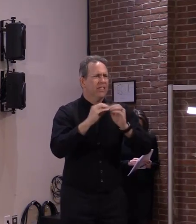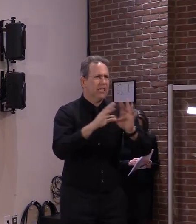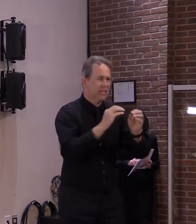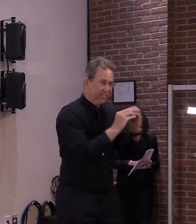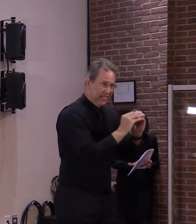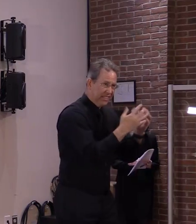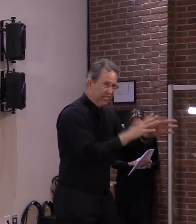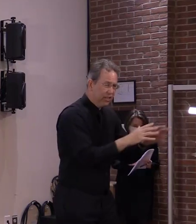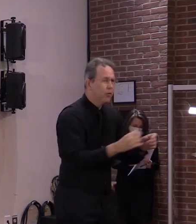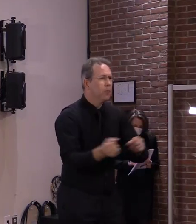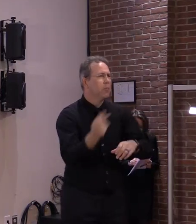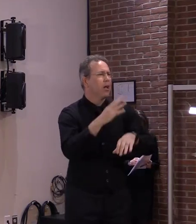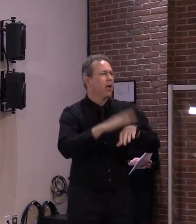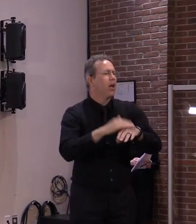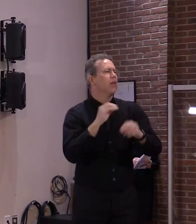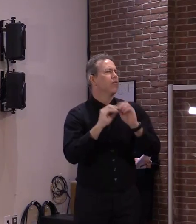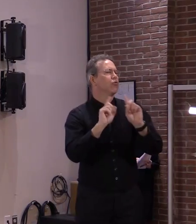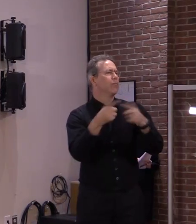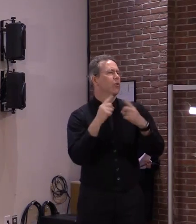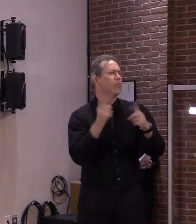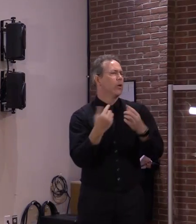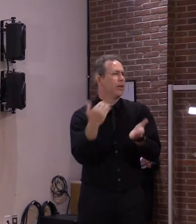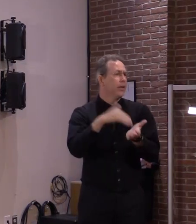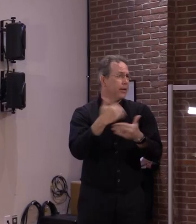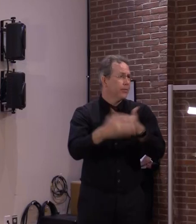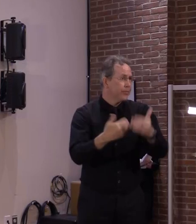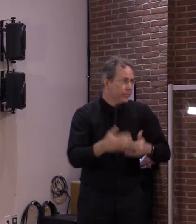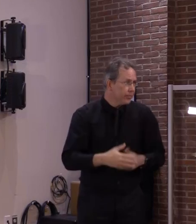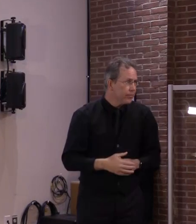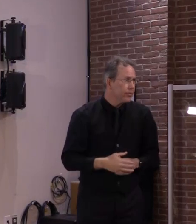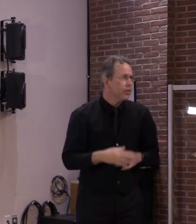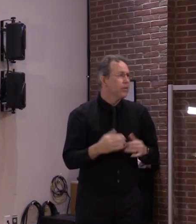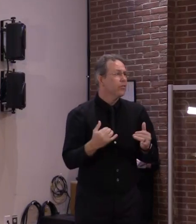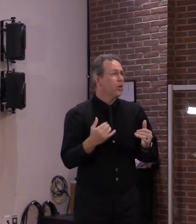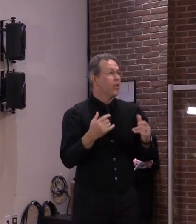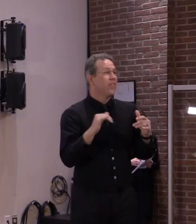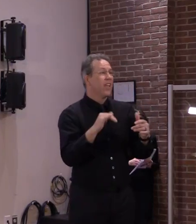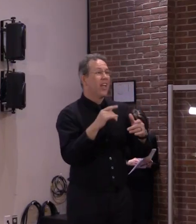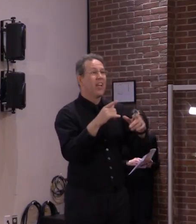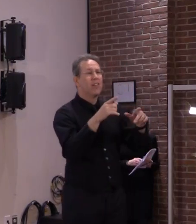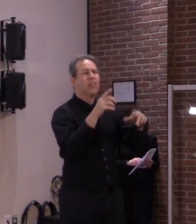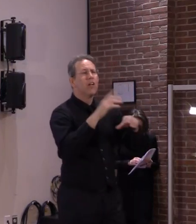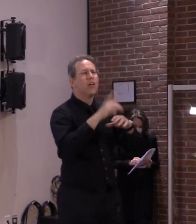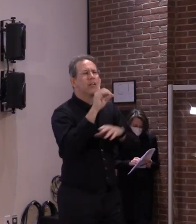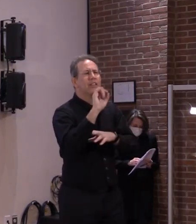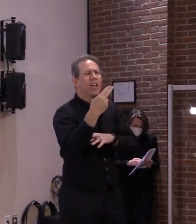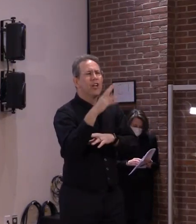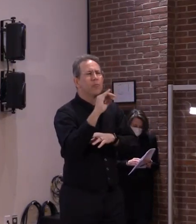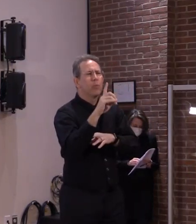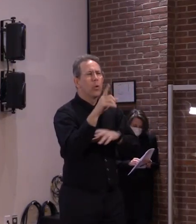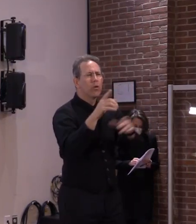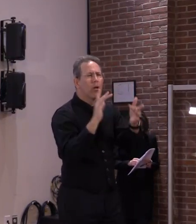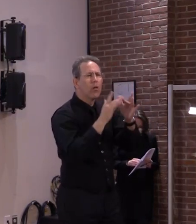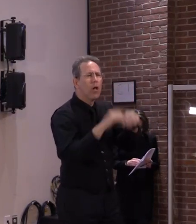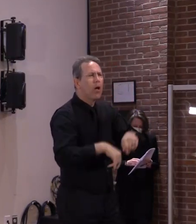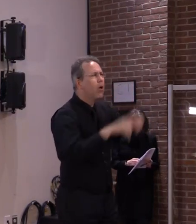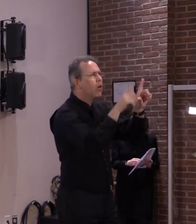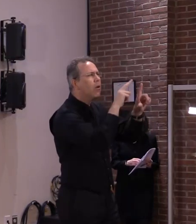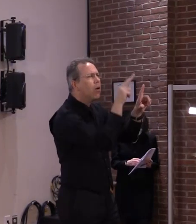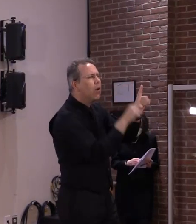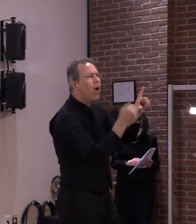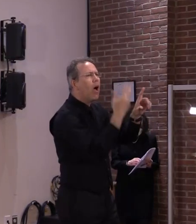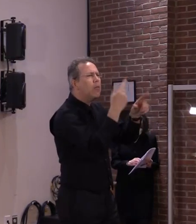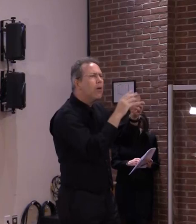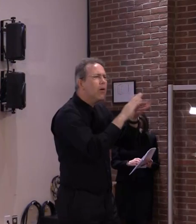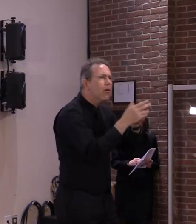data is not available and the dashboard will not be updated today. It will be updated as